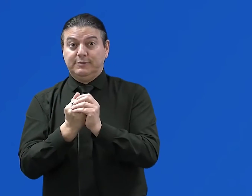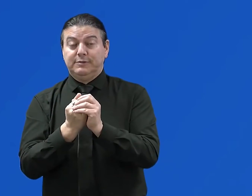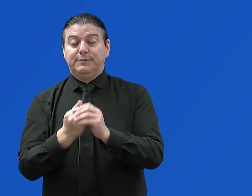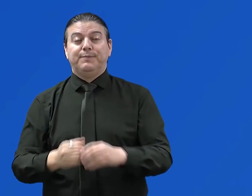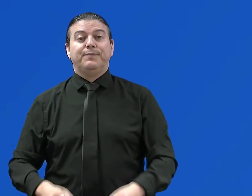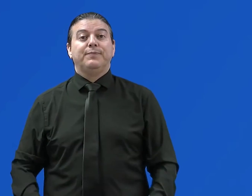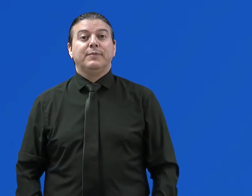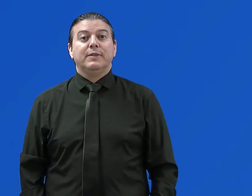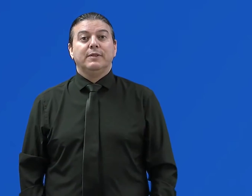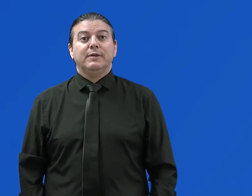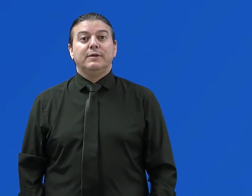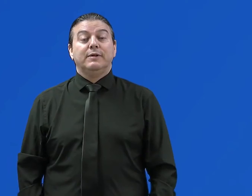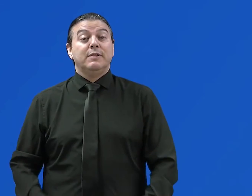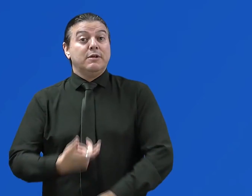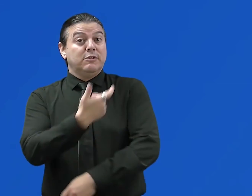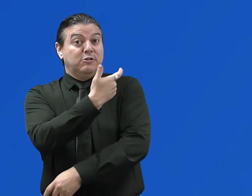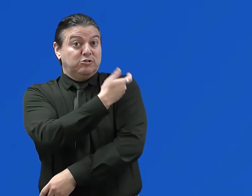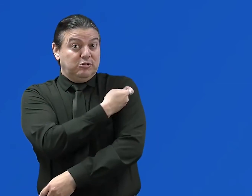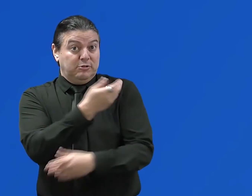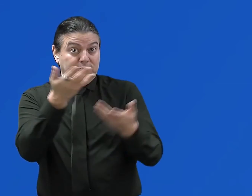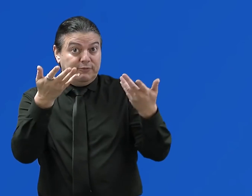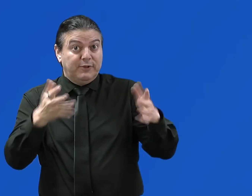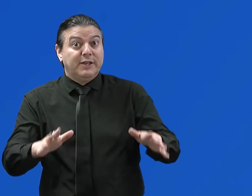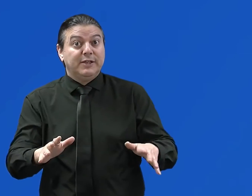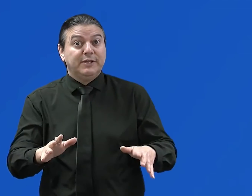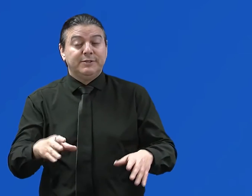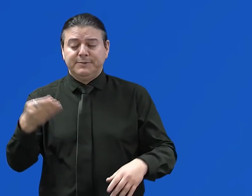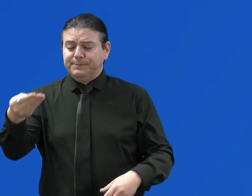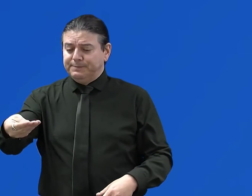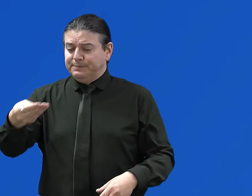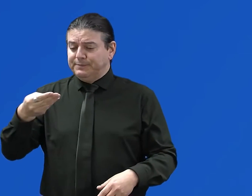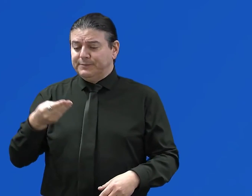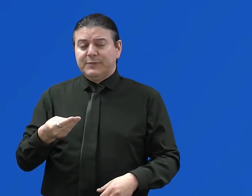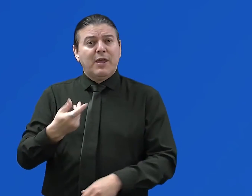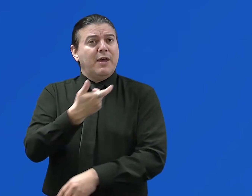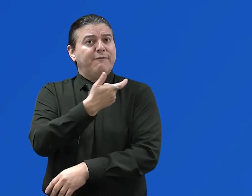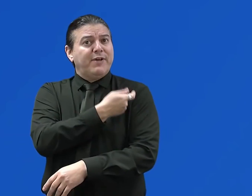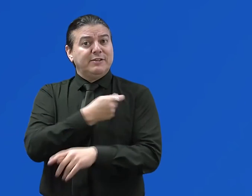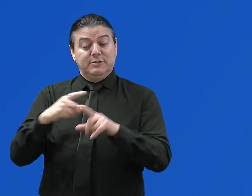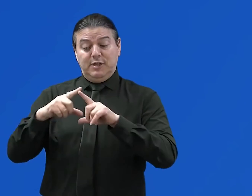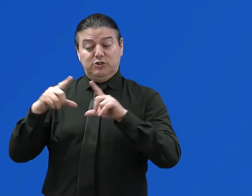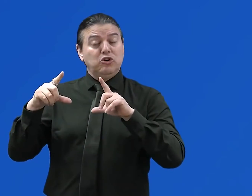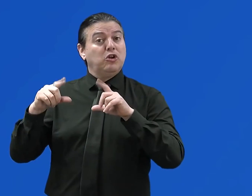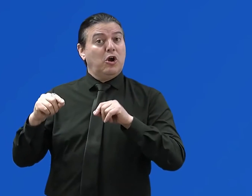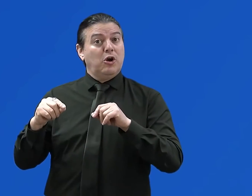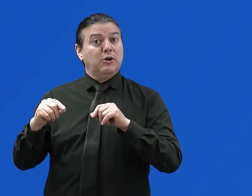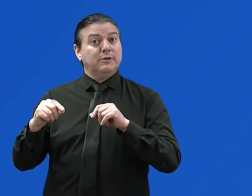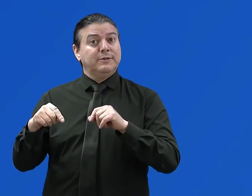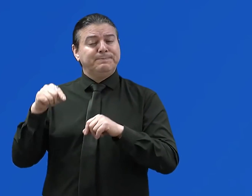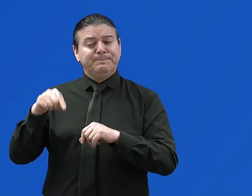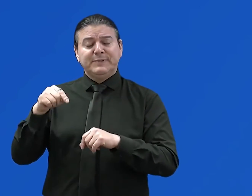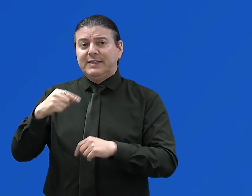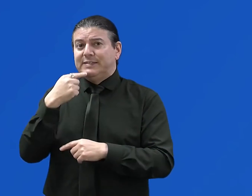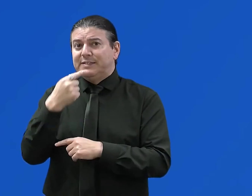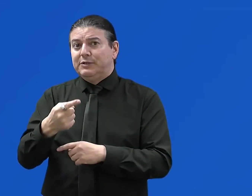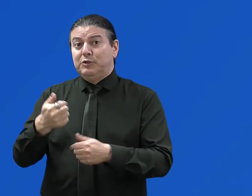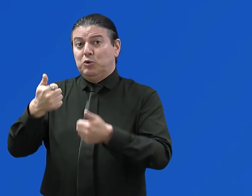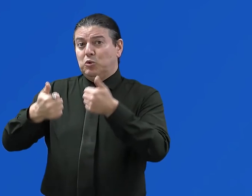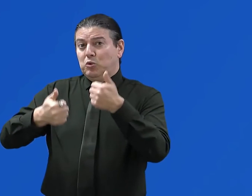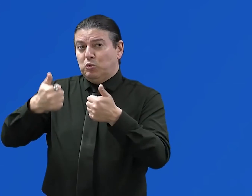After getting a COVID-19 vaccine, you should receive a vaccination record card that tells you what